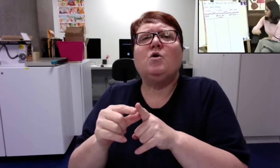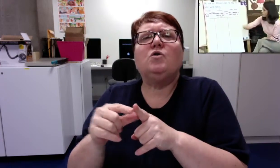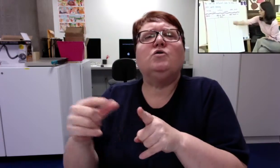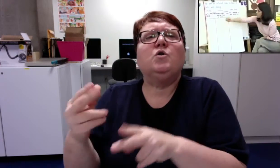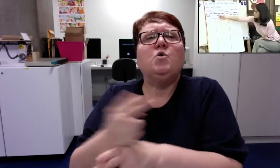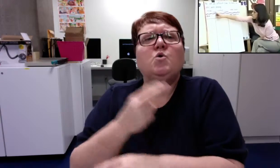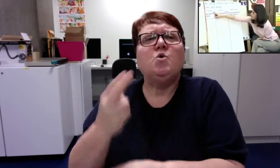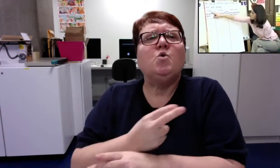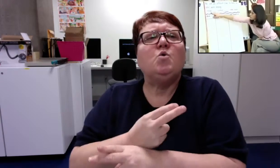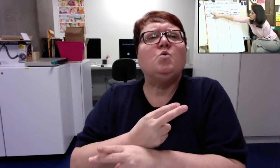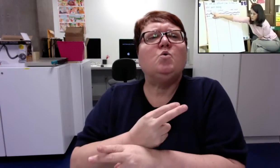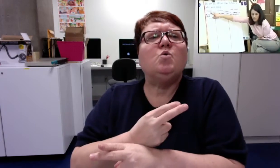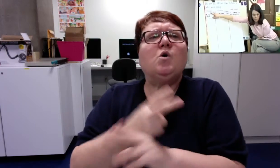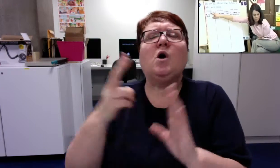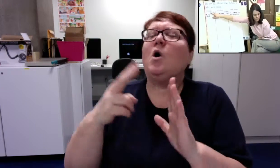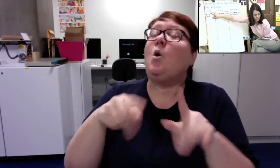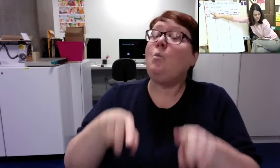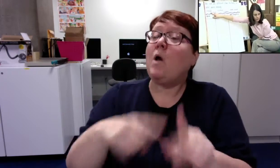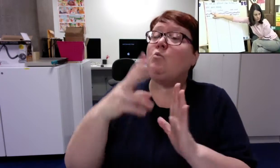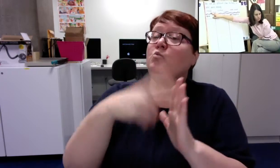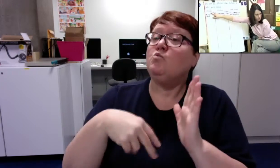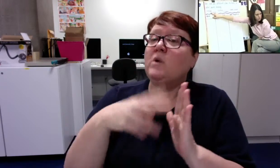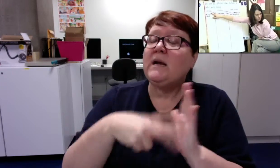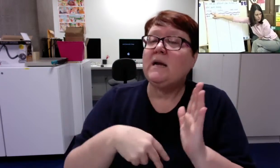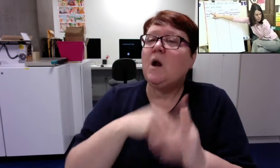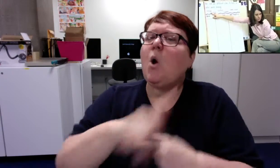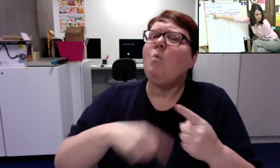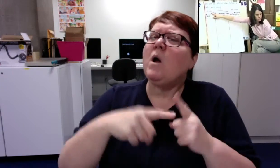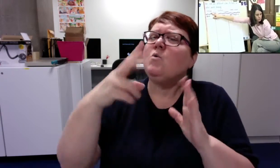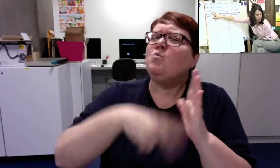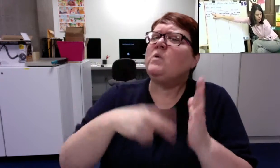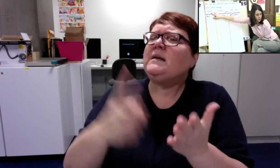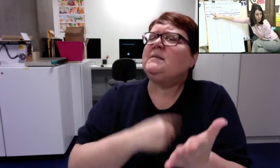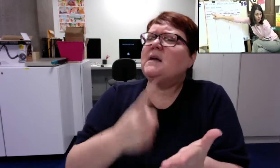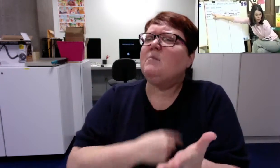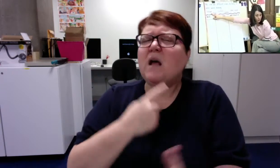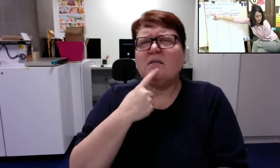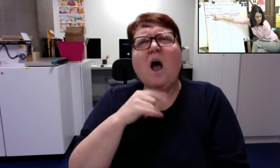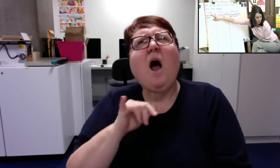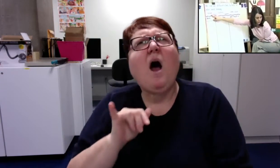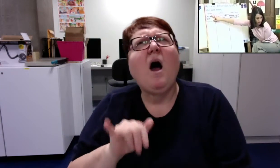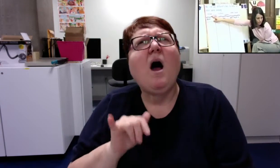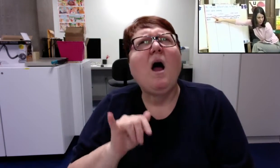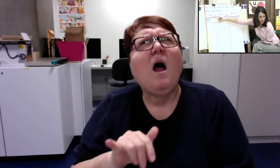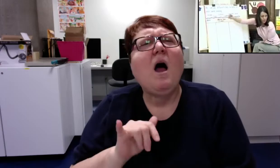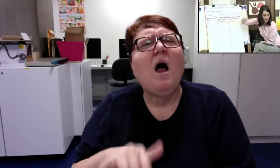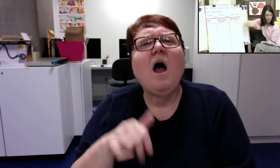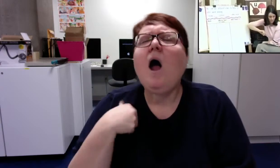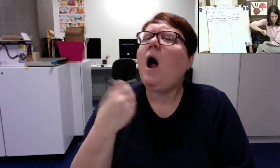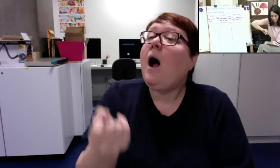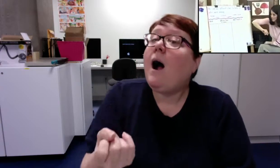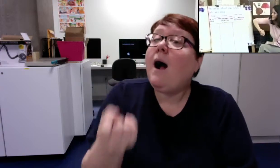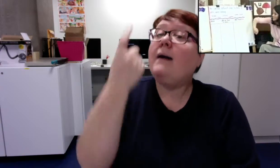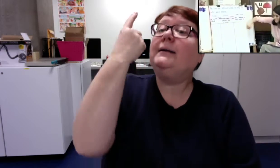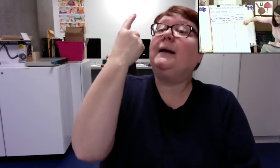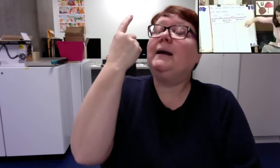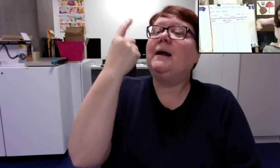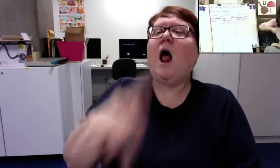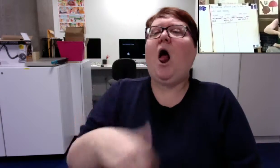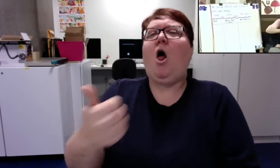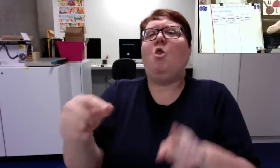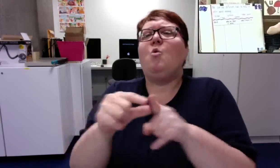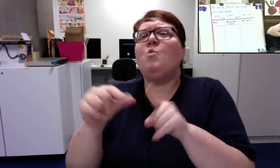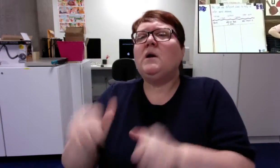word meaning is we can reread. And when we reread, sometimes we say, oh yeah, now I get it. Help you.